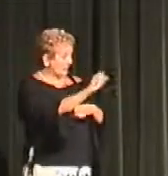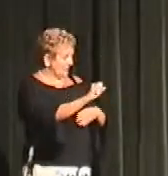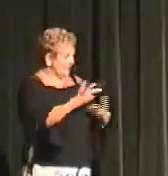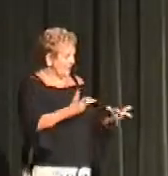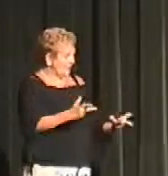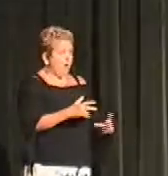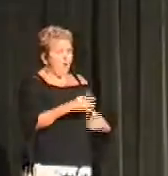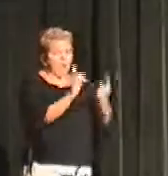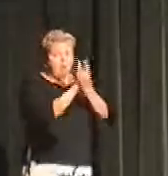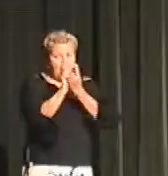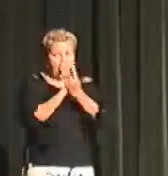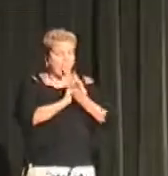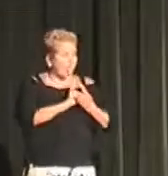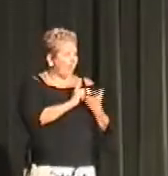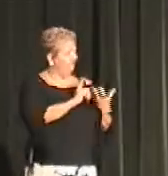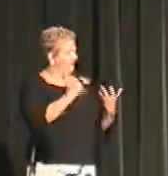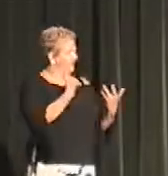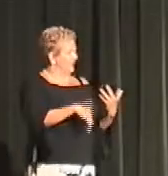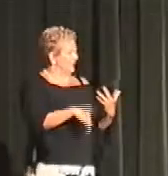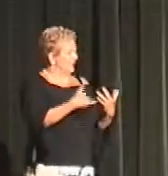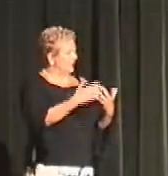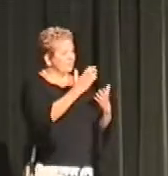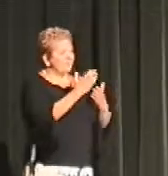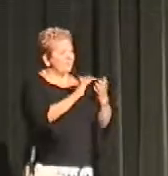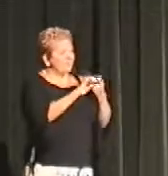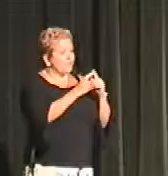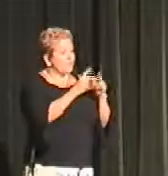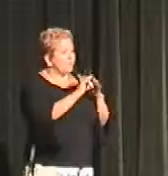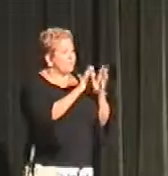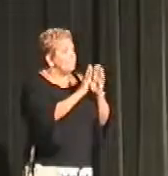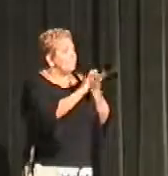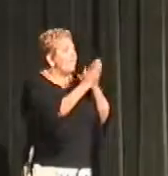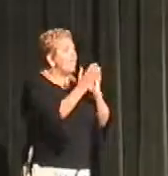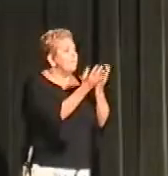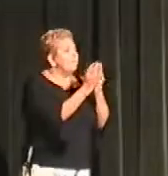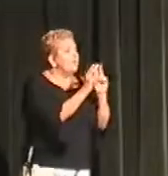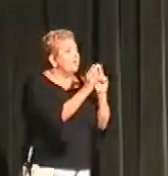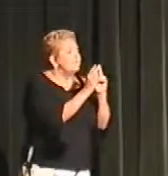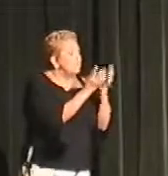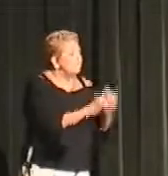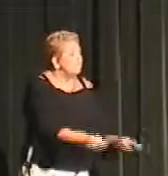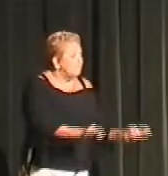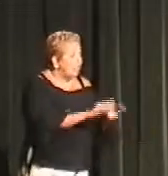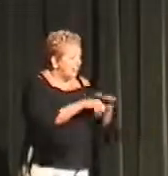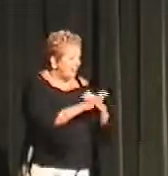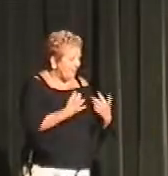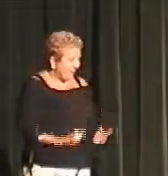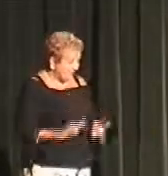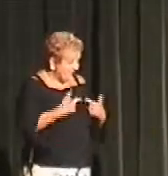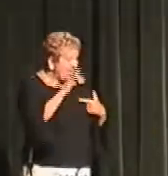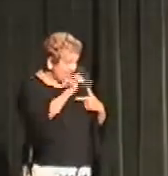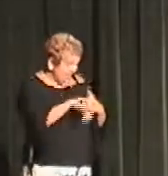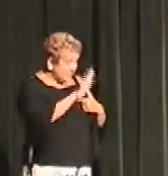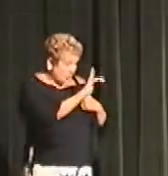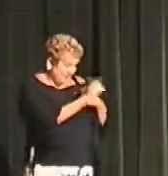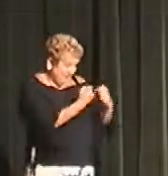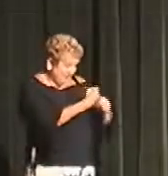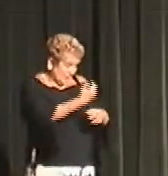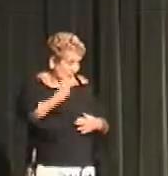I met some of the friends that matter the most to me 25 years ago, there, and there's a lot of them here, Howie and Patty